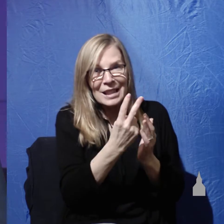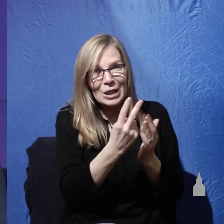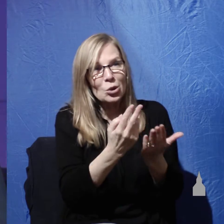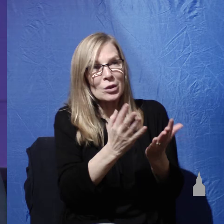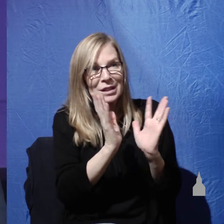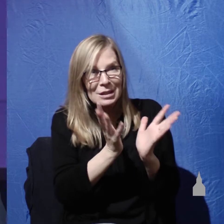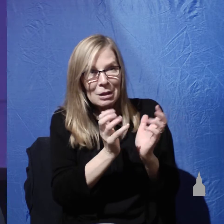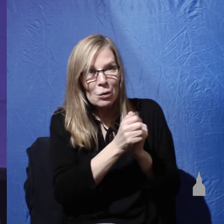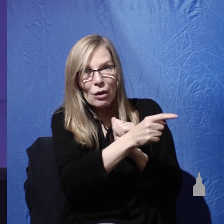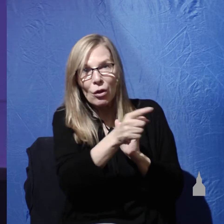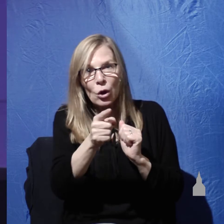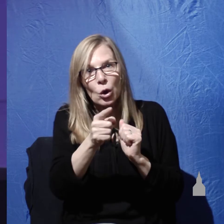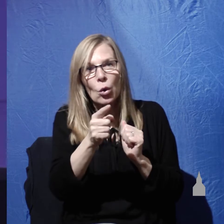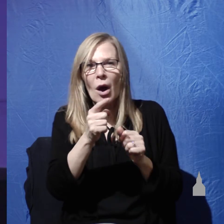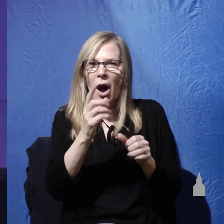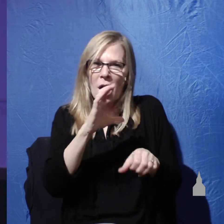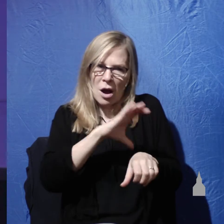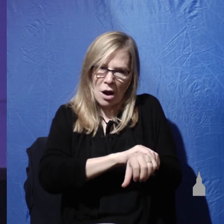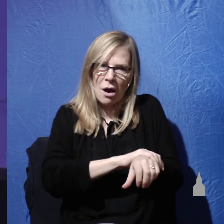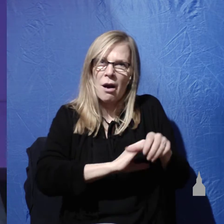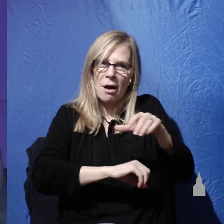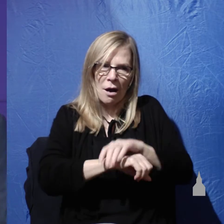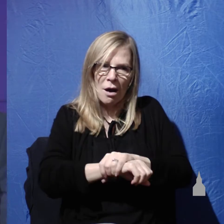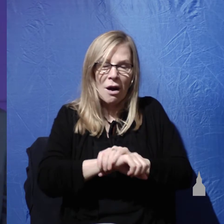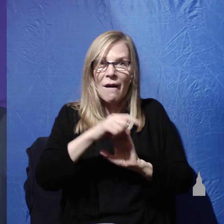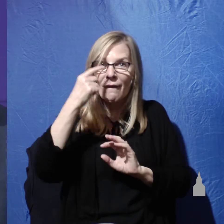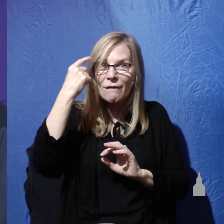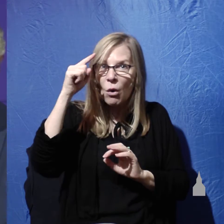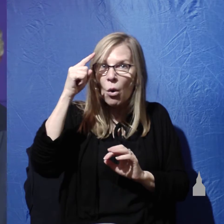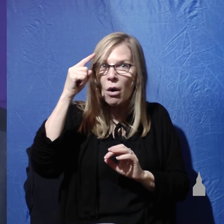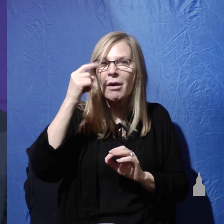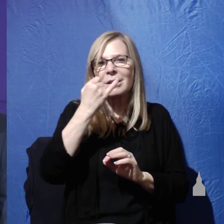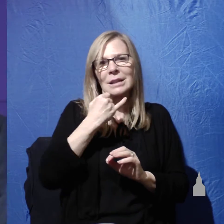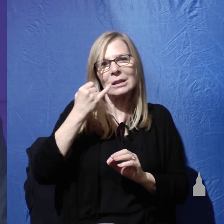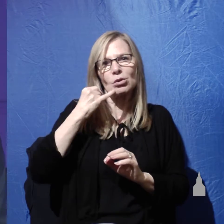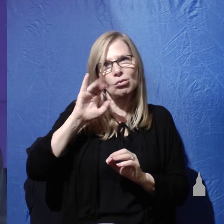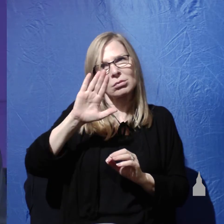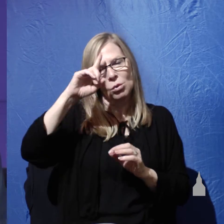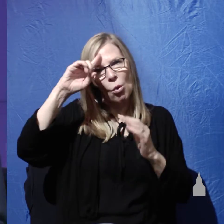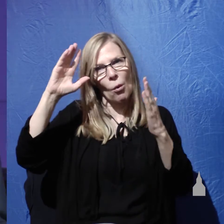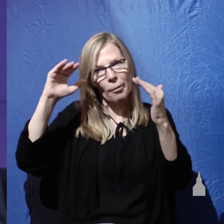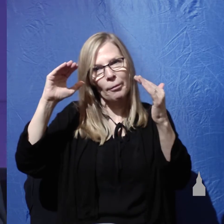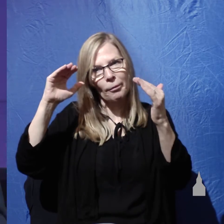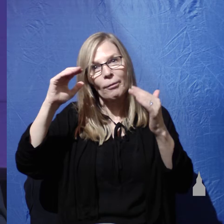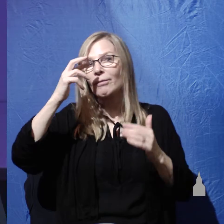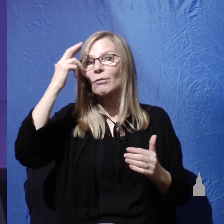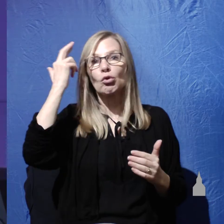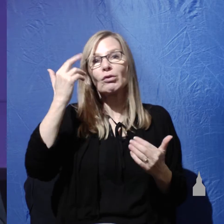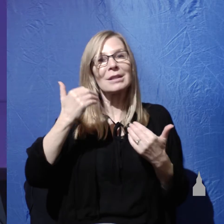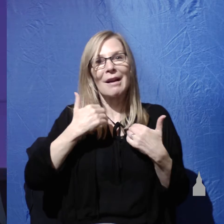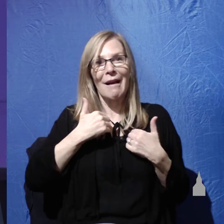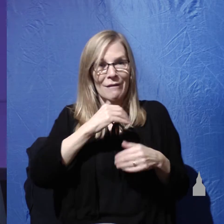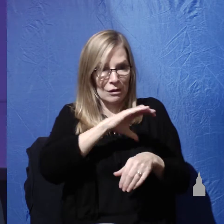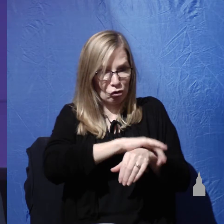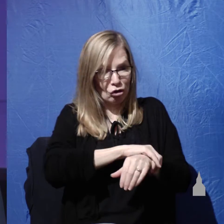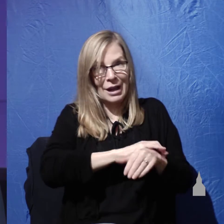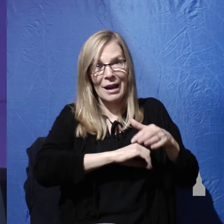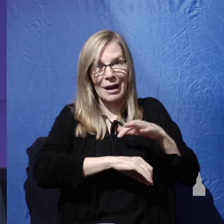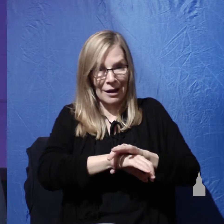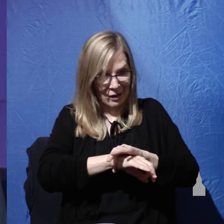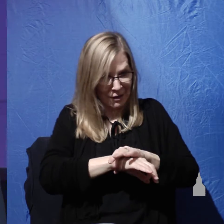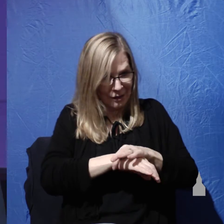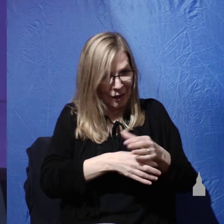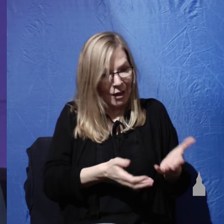this chain for the sake of the hope of Israel. In other words, the reason I have this chain around my wrist,